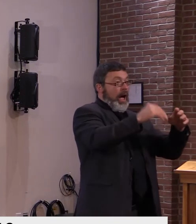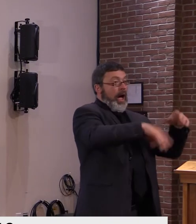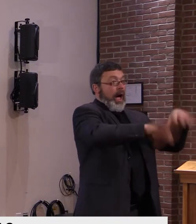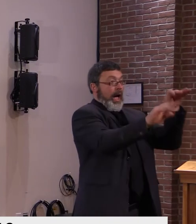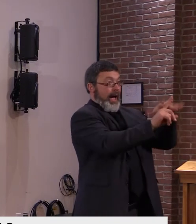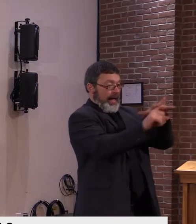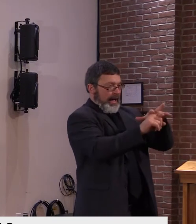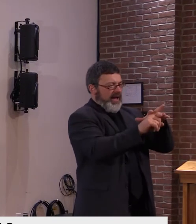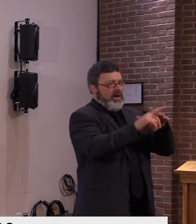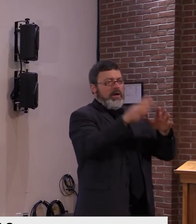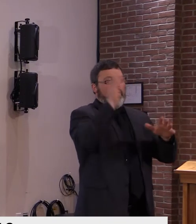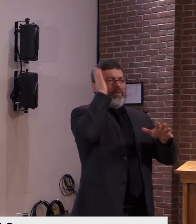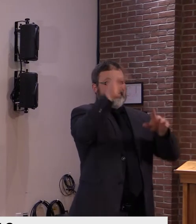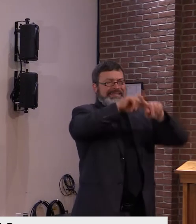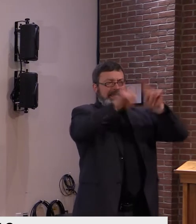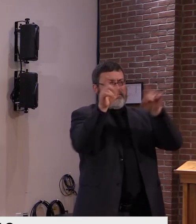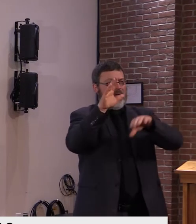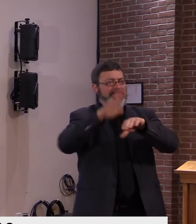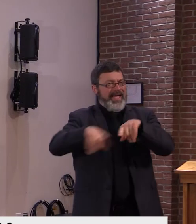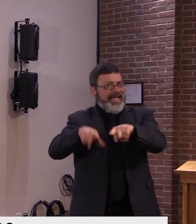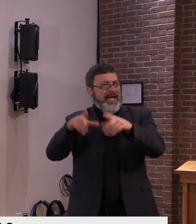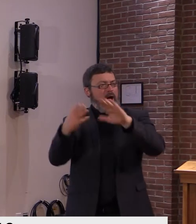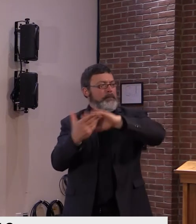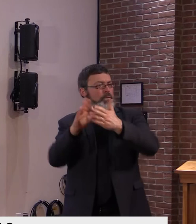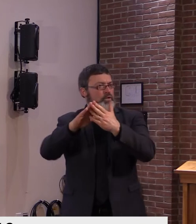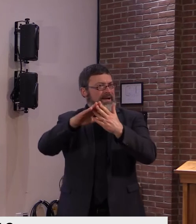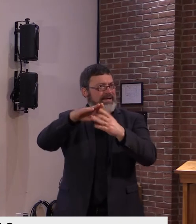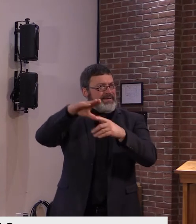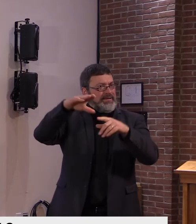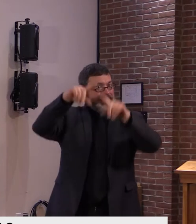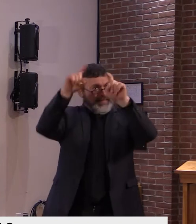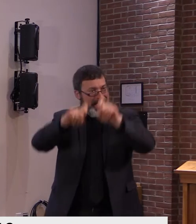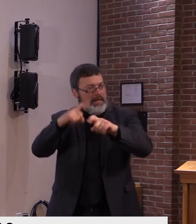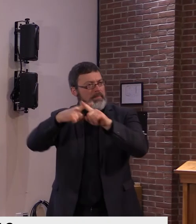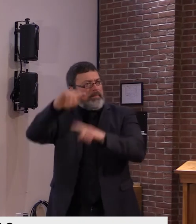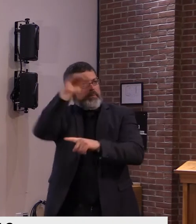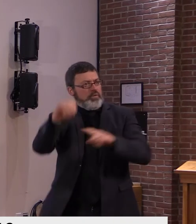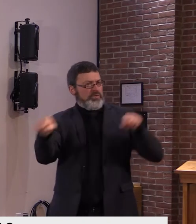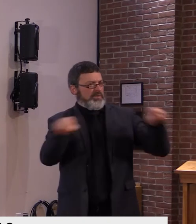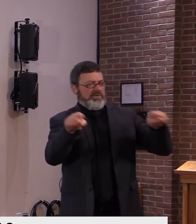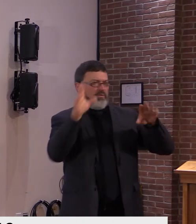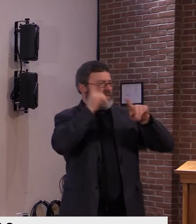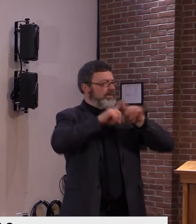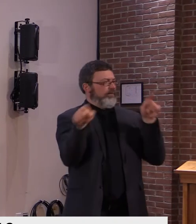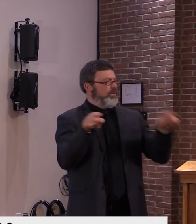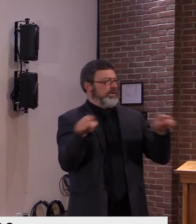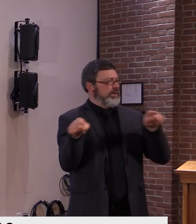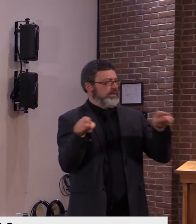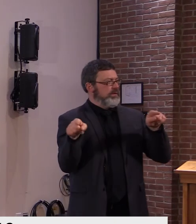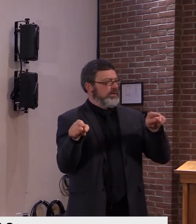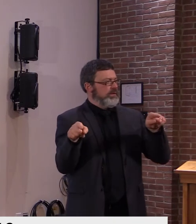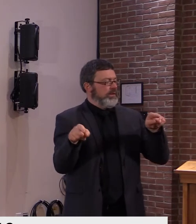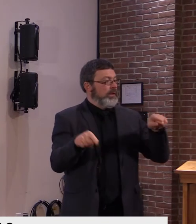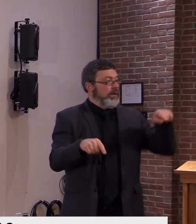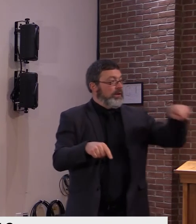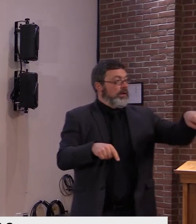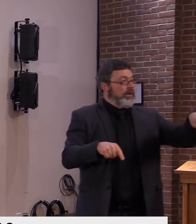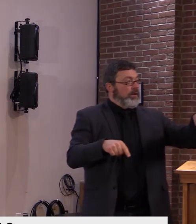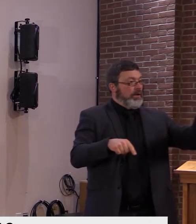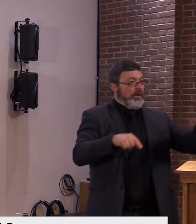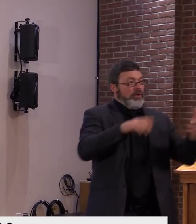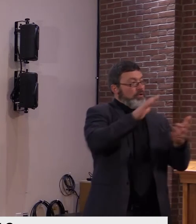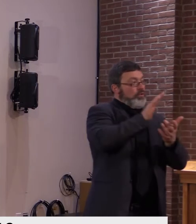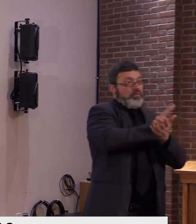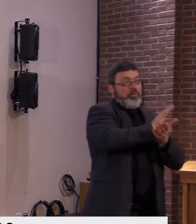on has no symptoms and is feeling fine, whereas the population you're doing the overall testing on includes